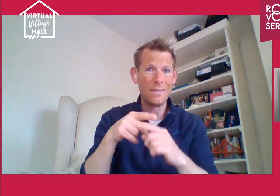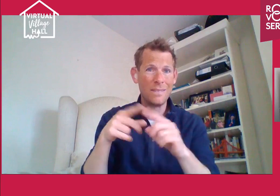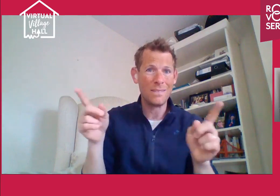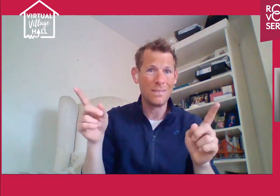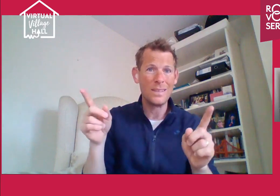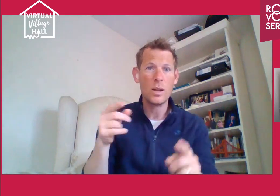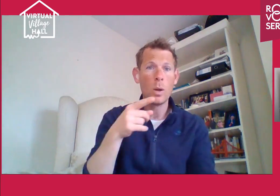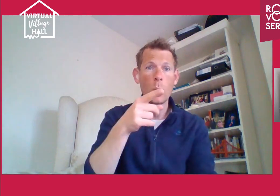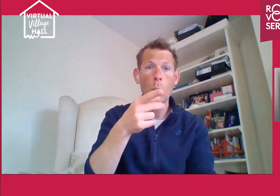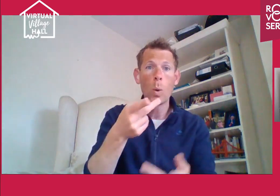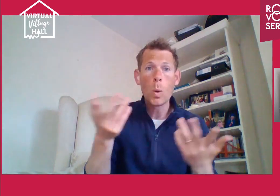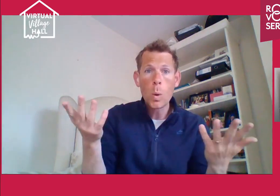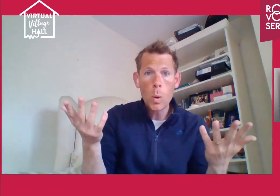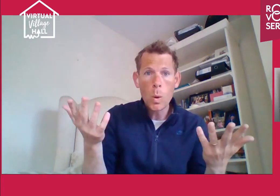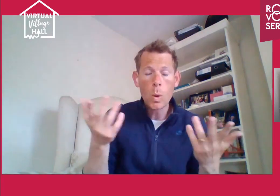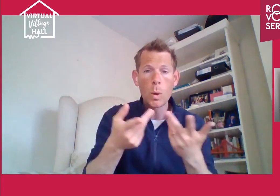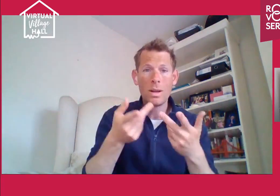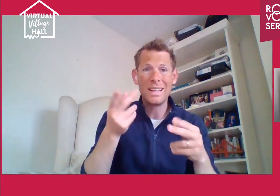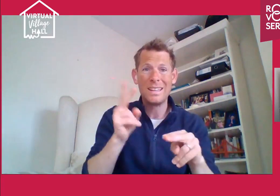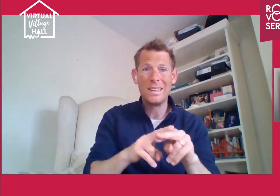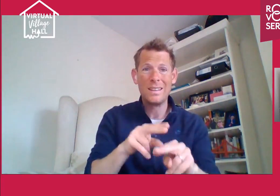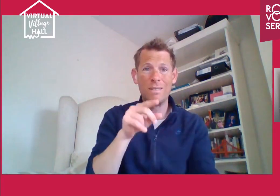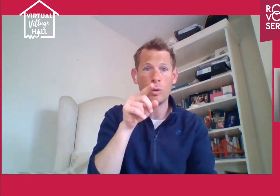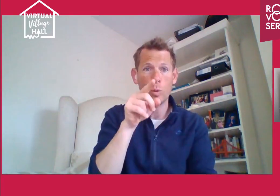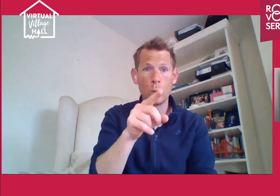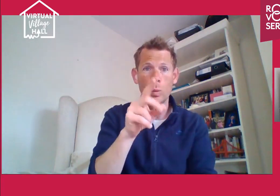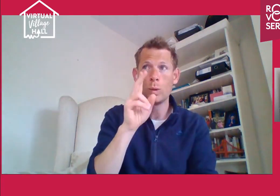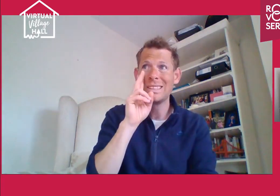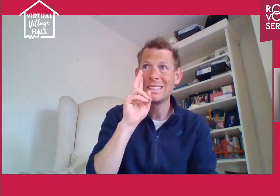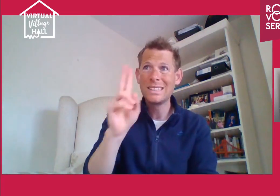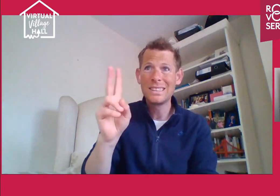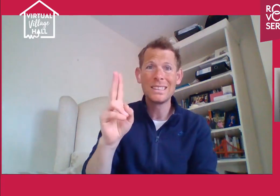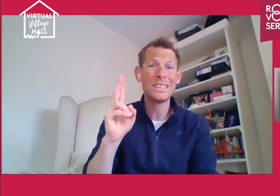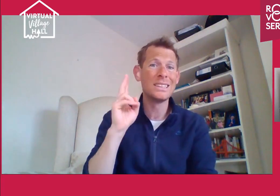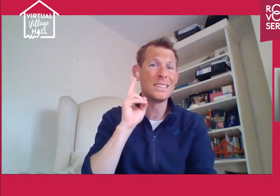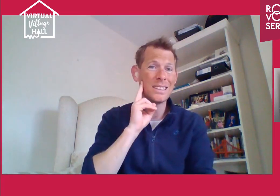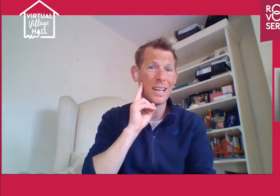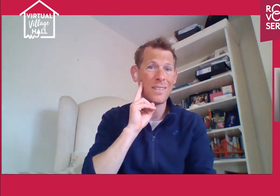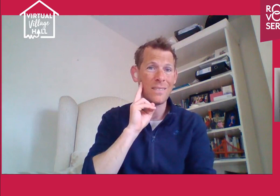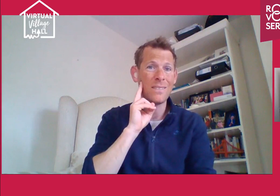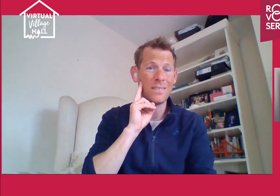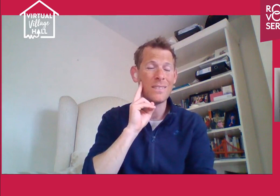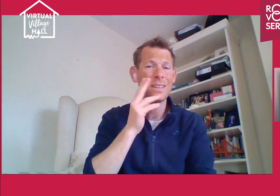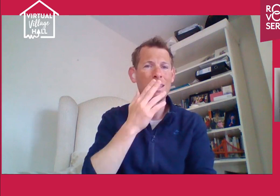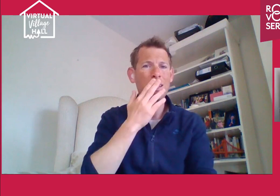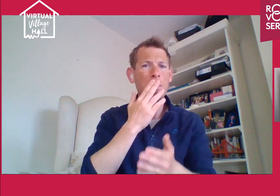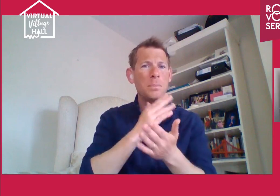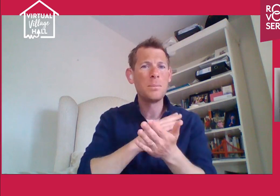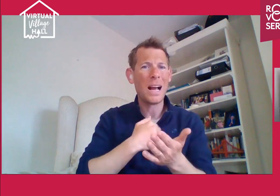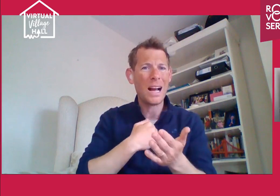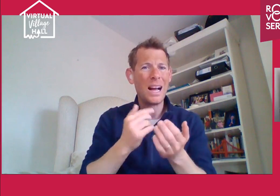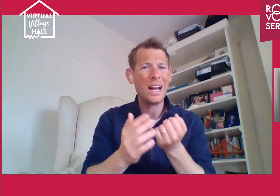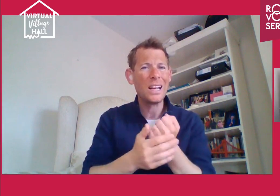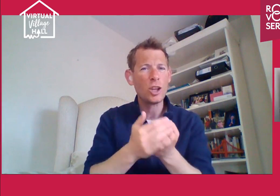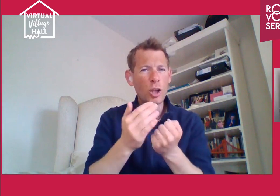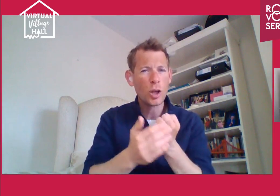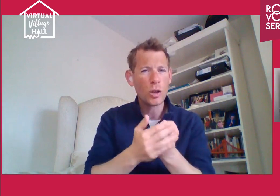If you know any deaf or if you see deaf,